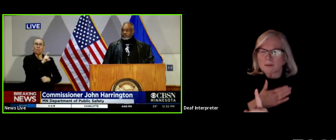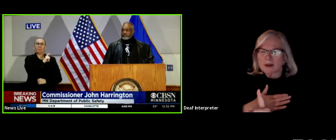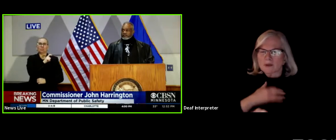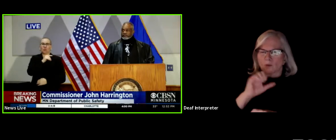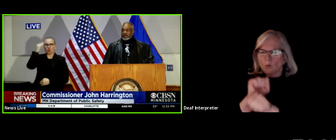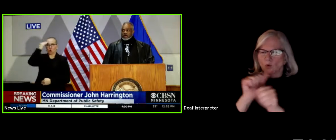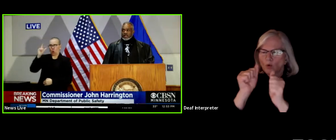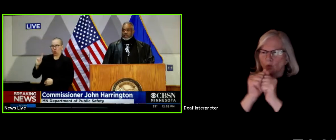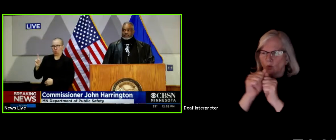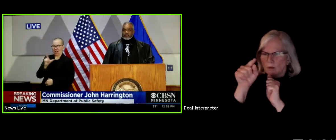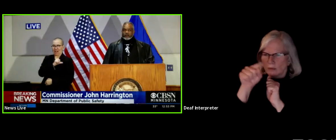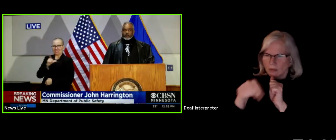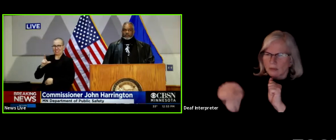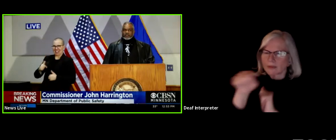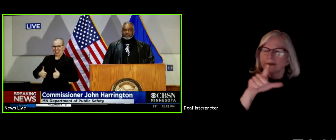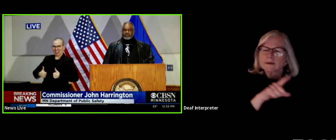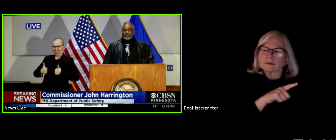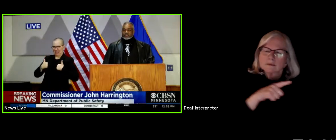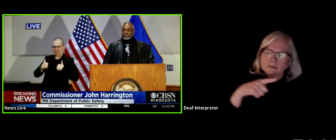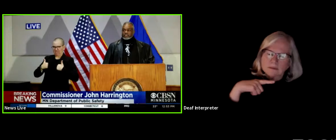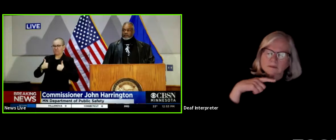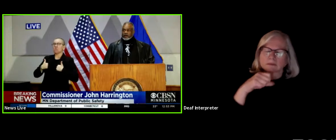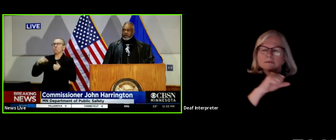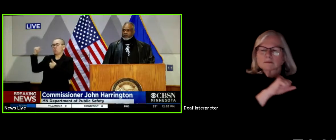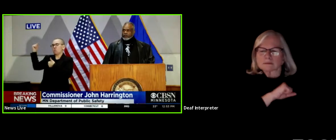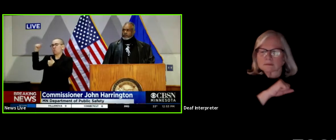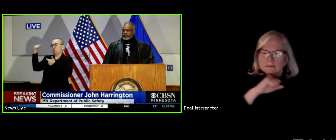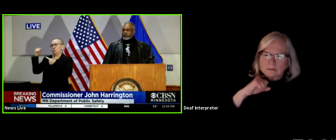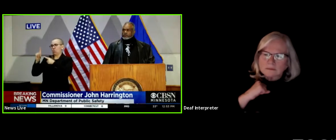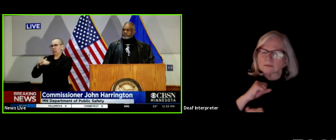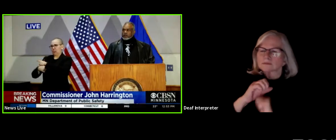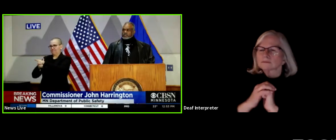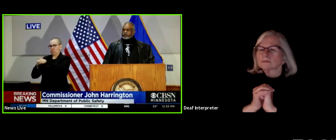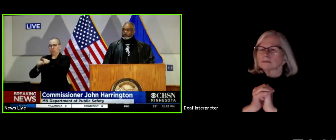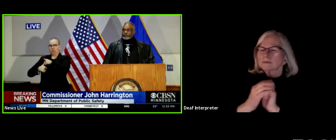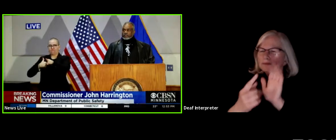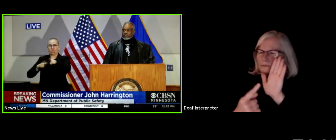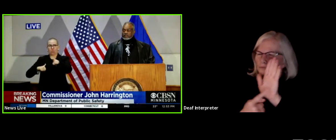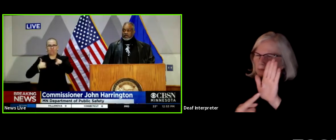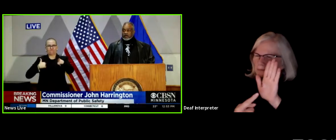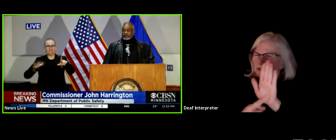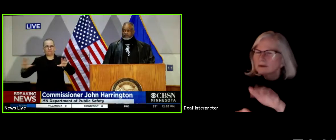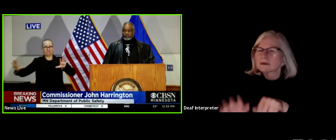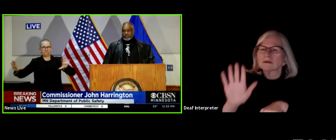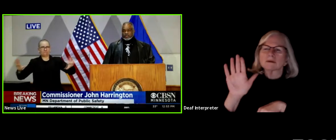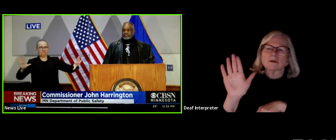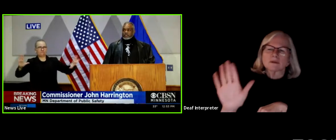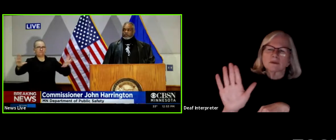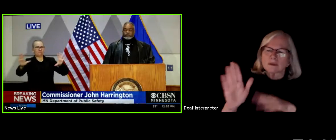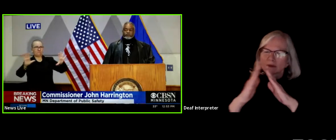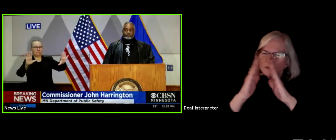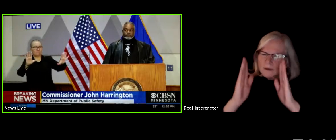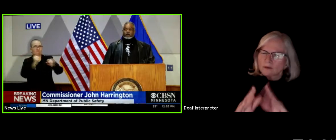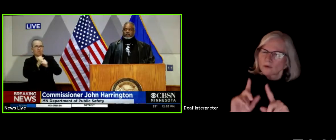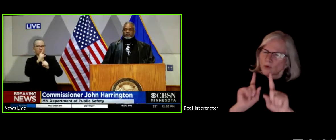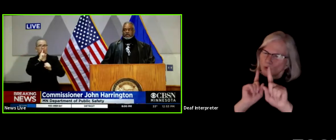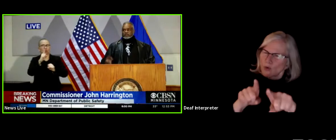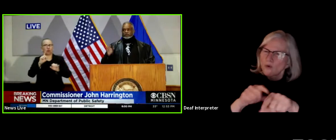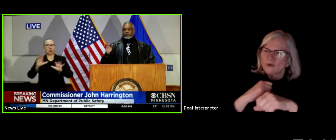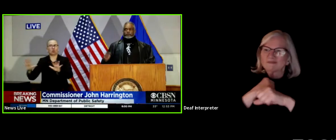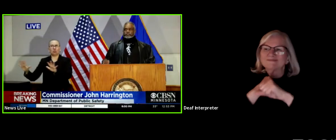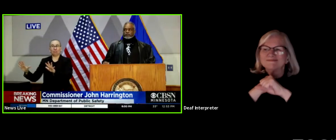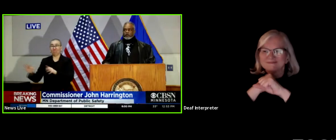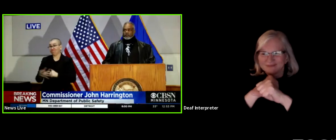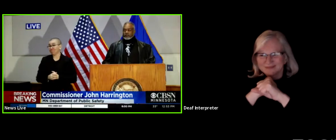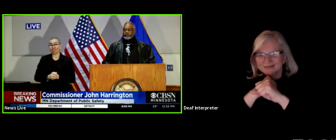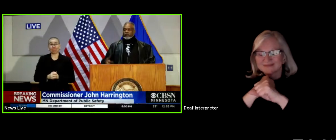officials live and have already begun thinking about what their response will be. I can tell you on a